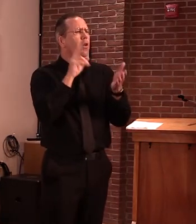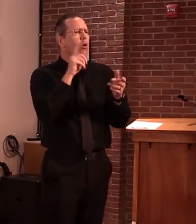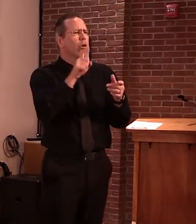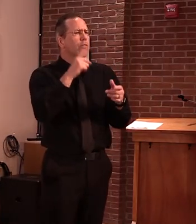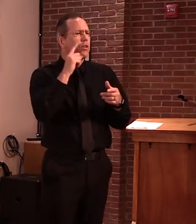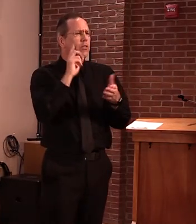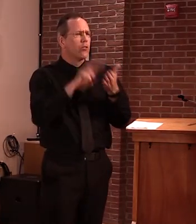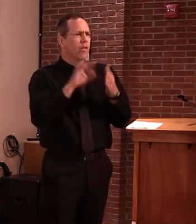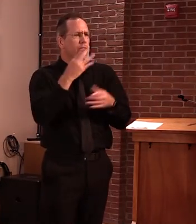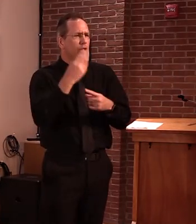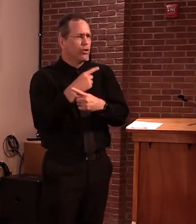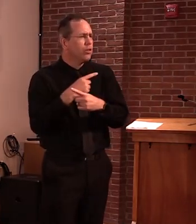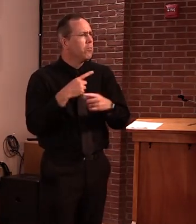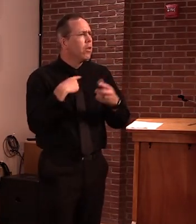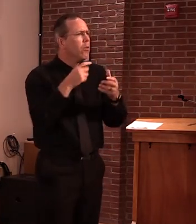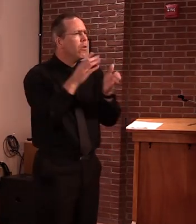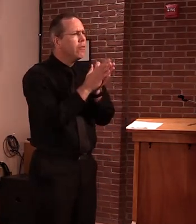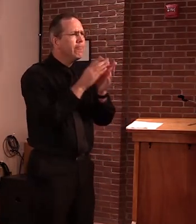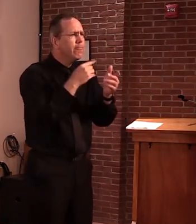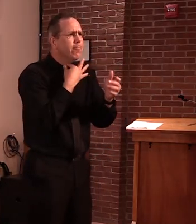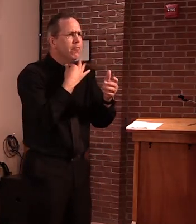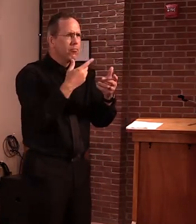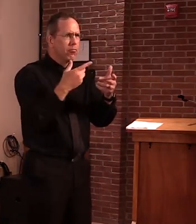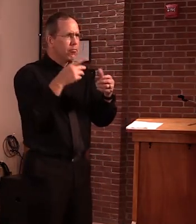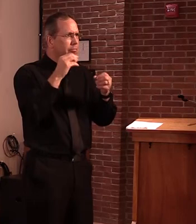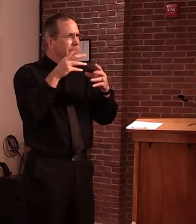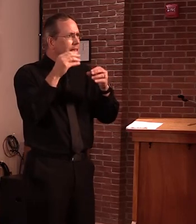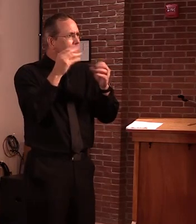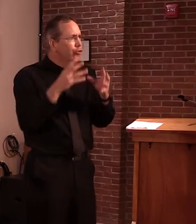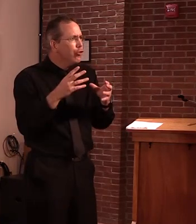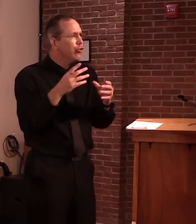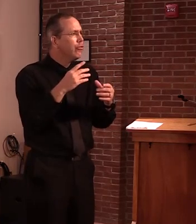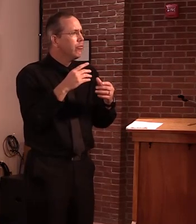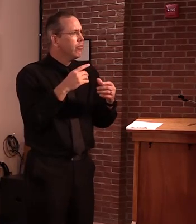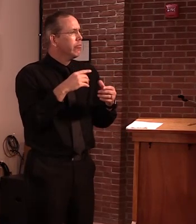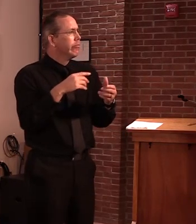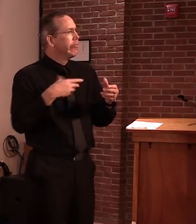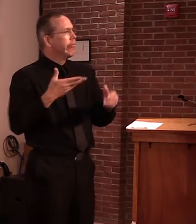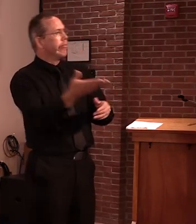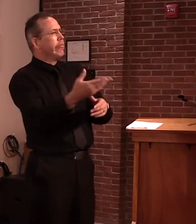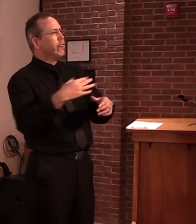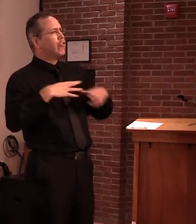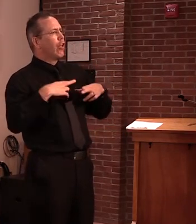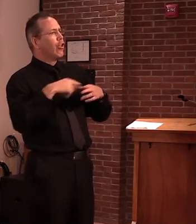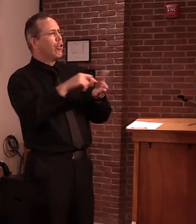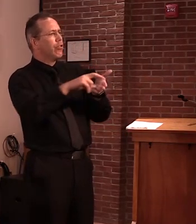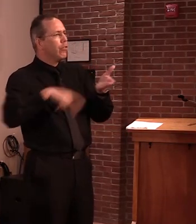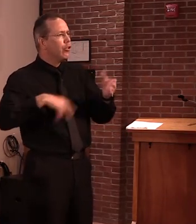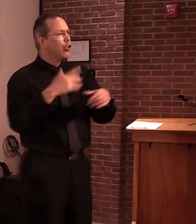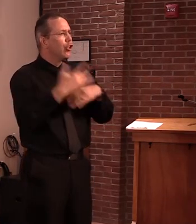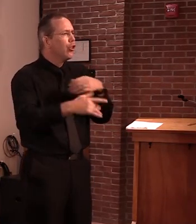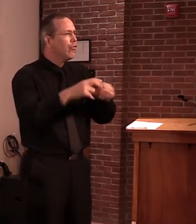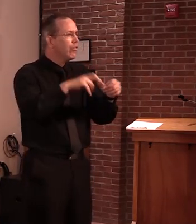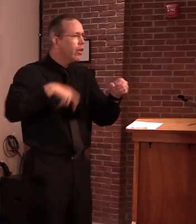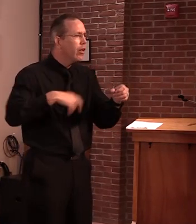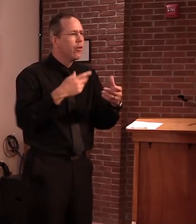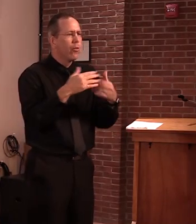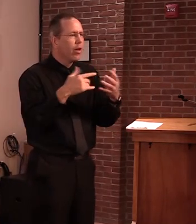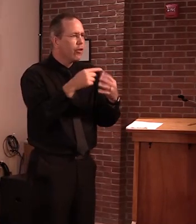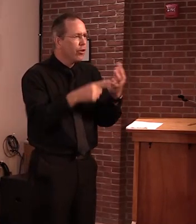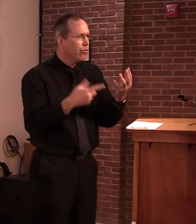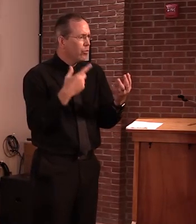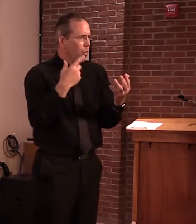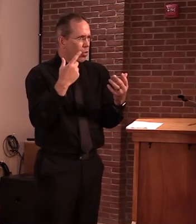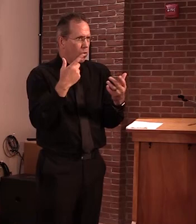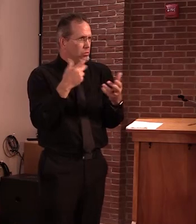if we necessarily would see that at this point. It's a good question, I think, and once again points to some of the variability